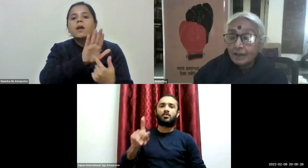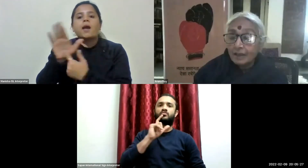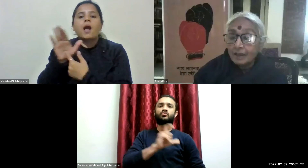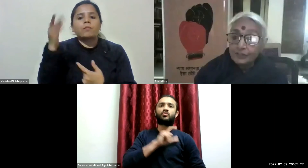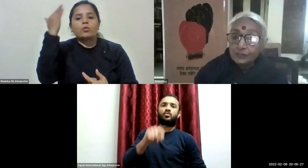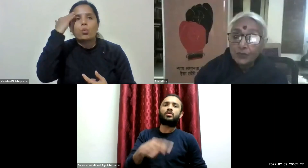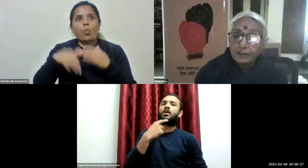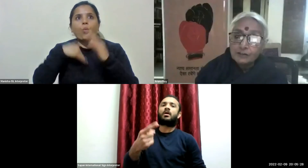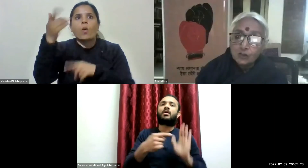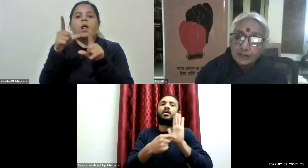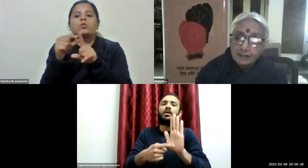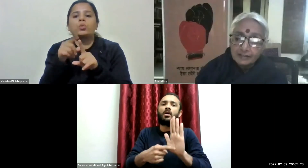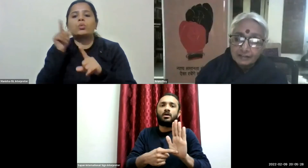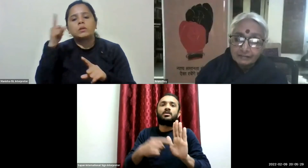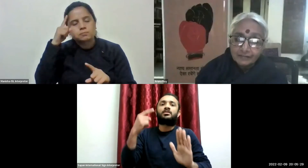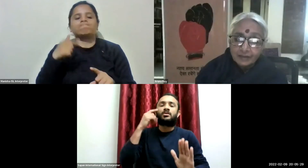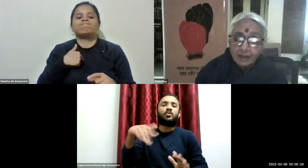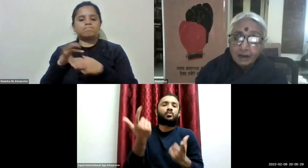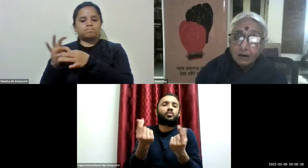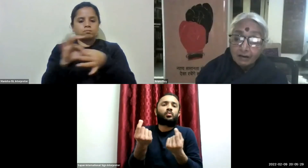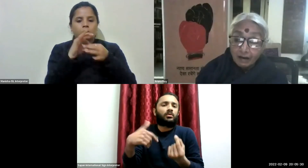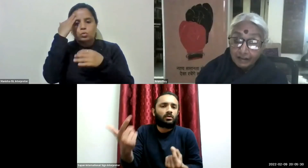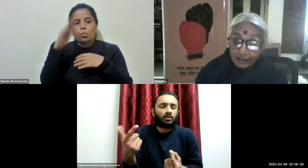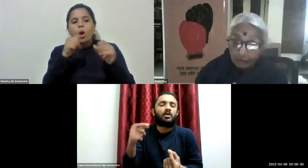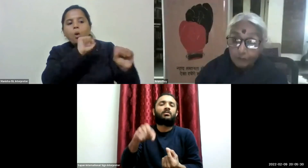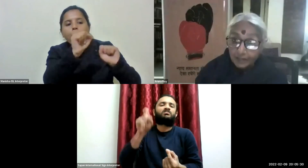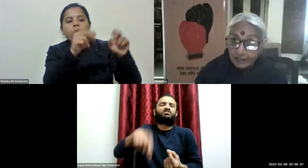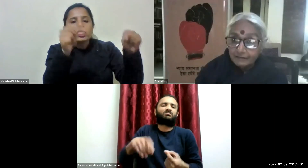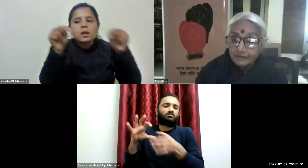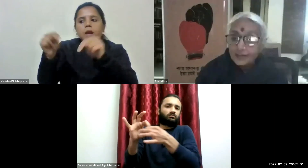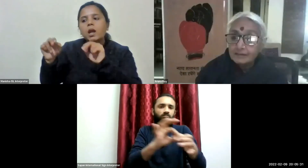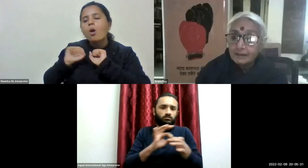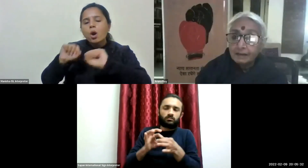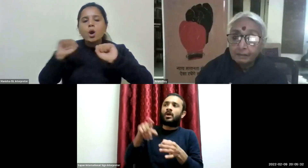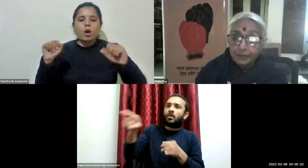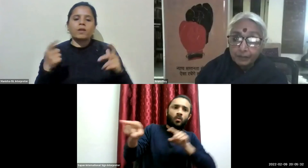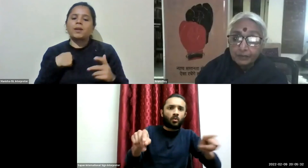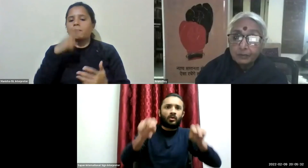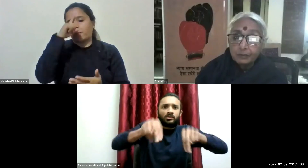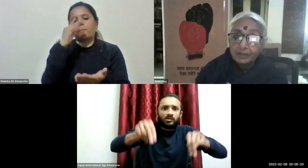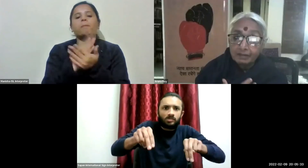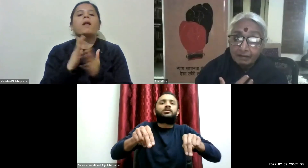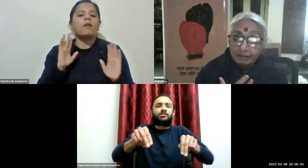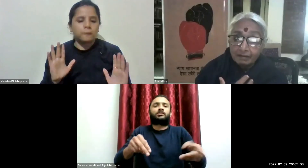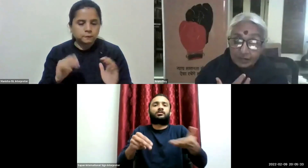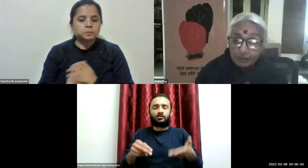in, and we stood there in solidarity. I therefore believe that people